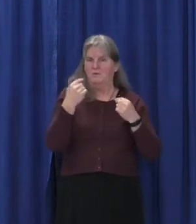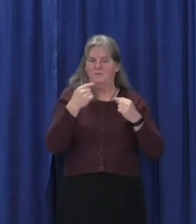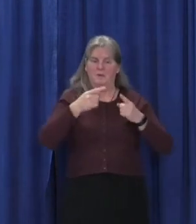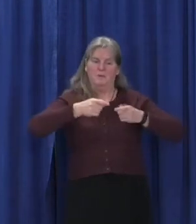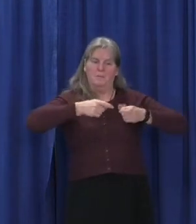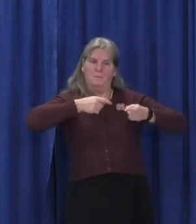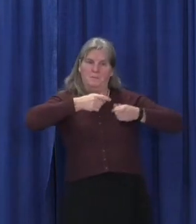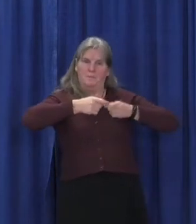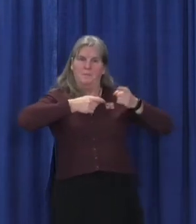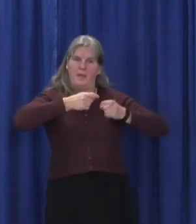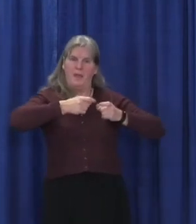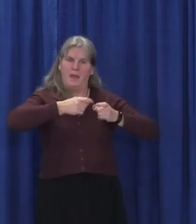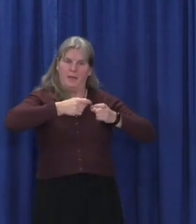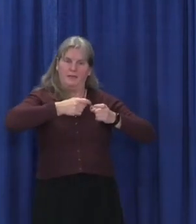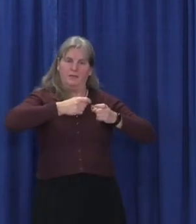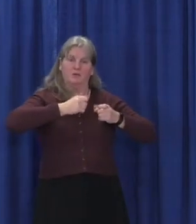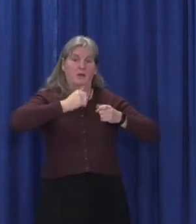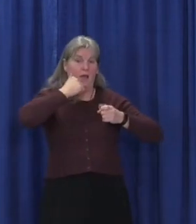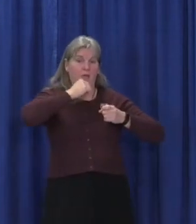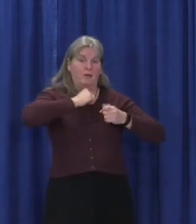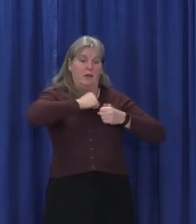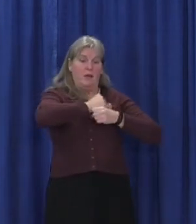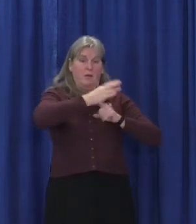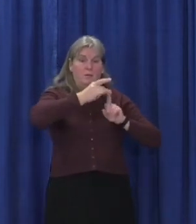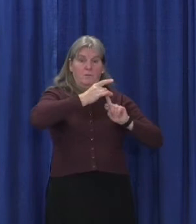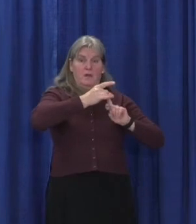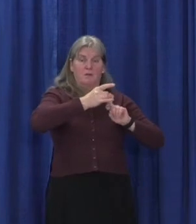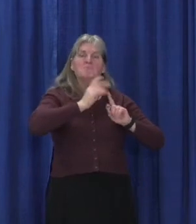every day in terms of our response.